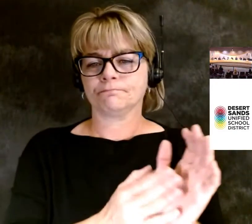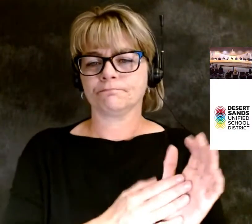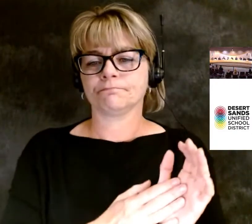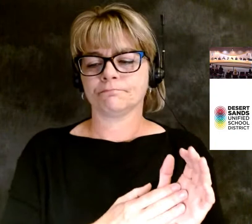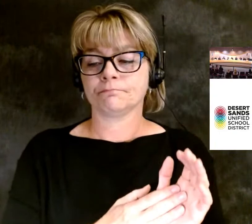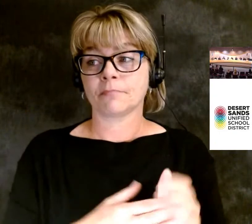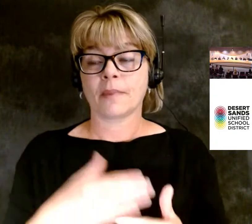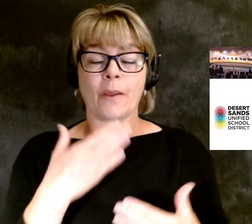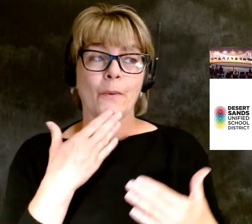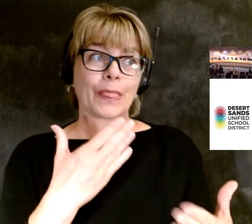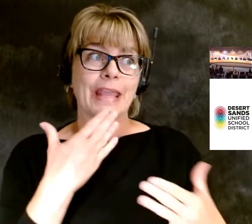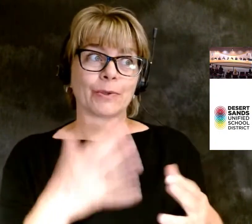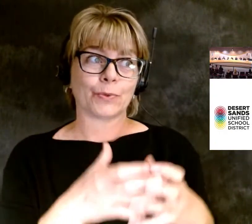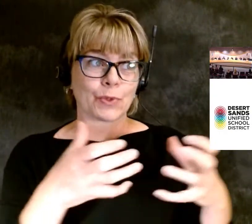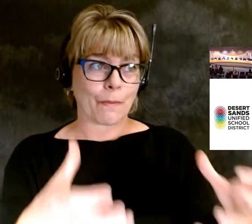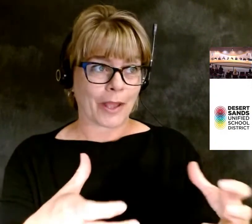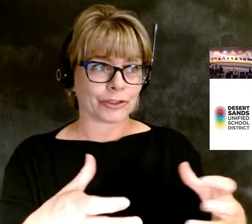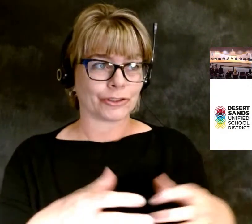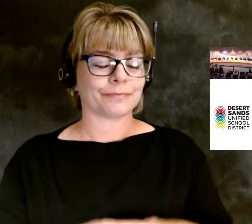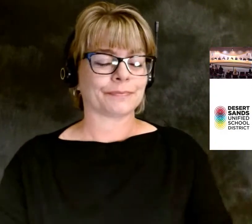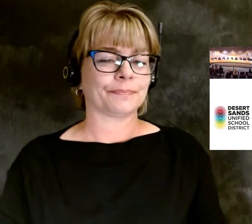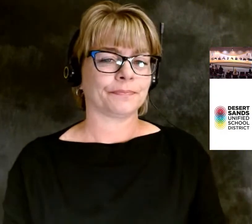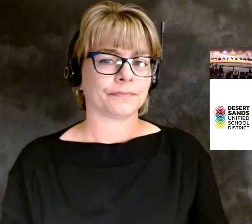Thank you very much.